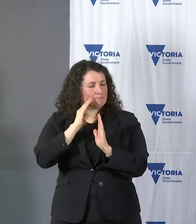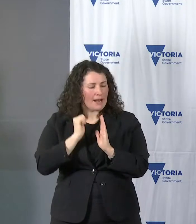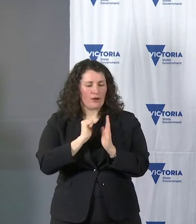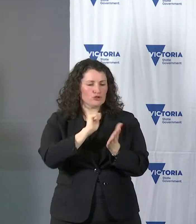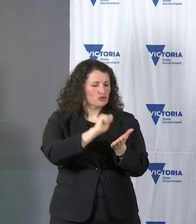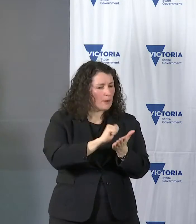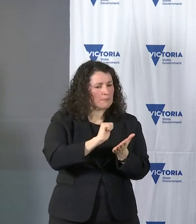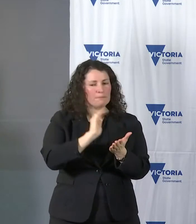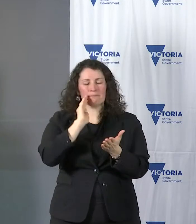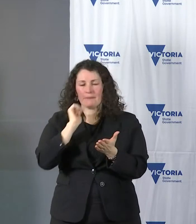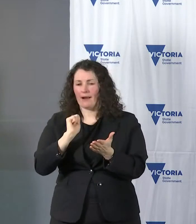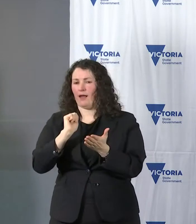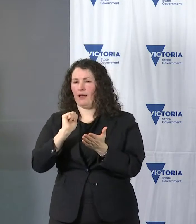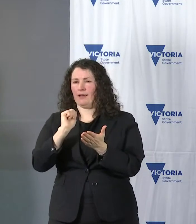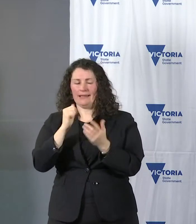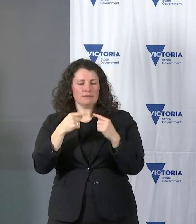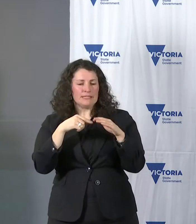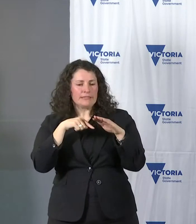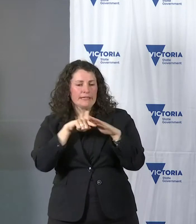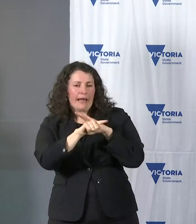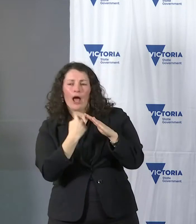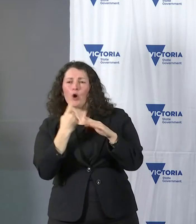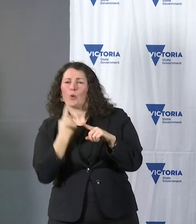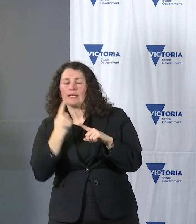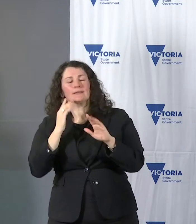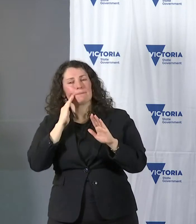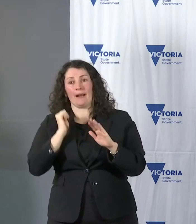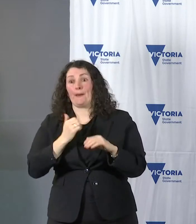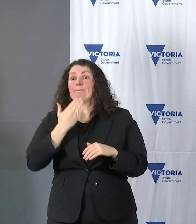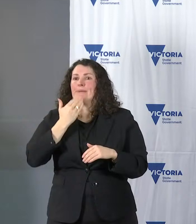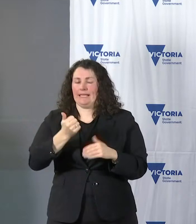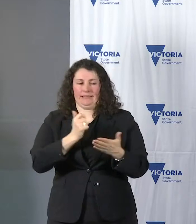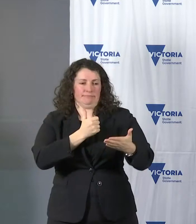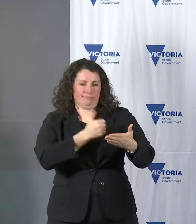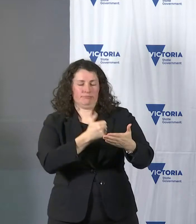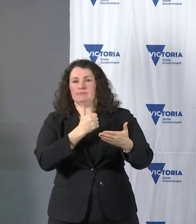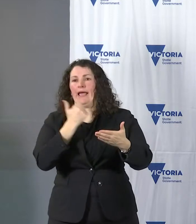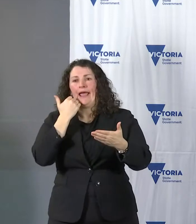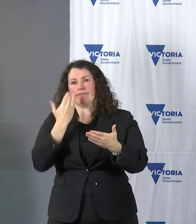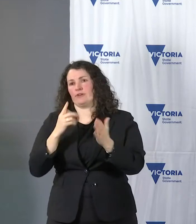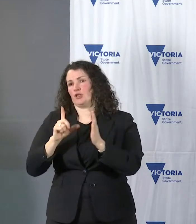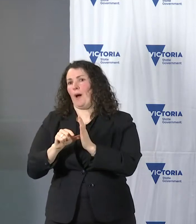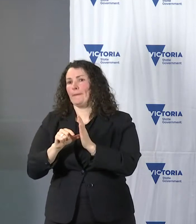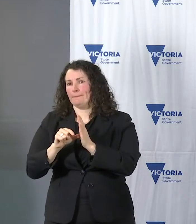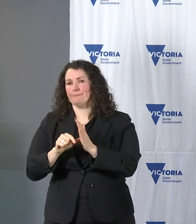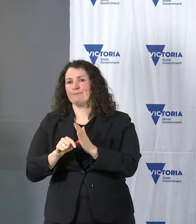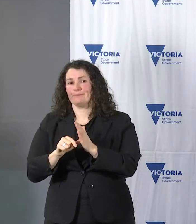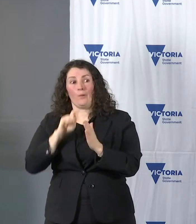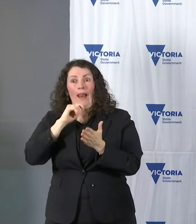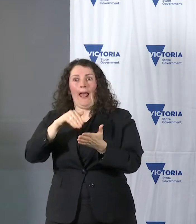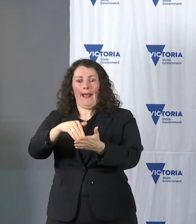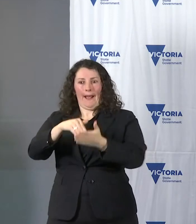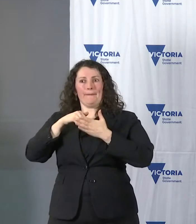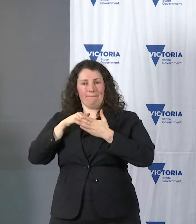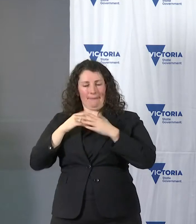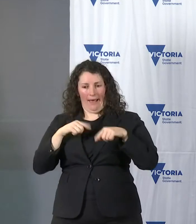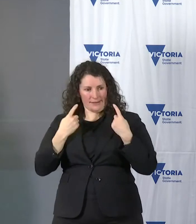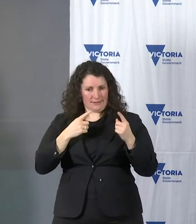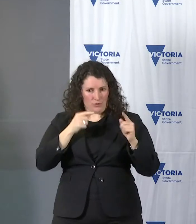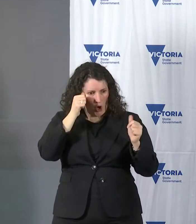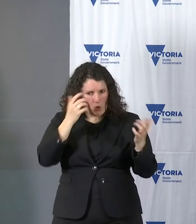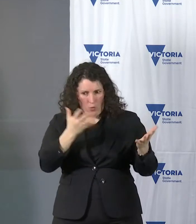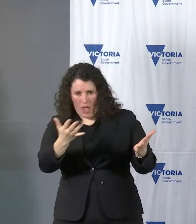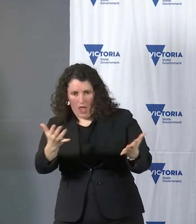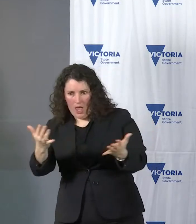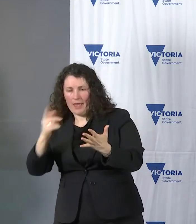every time, as part of keeping us on this progress to reopening. The day